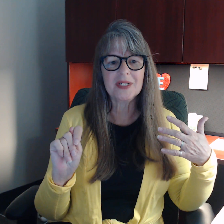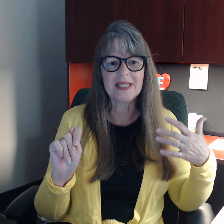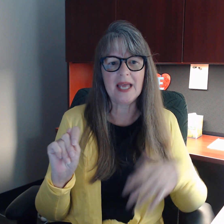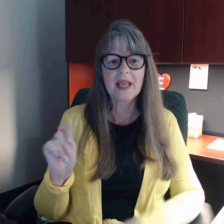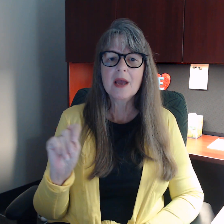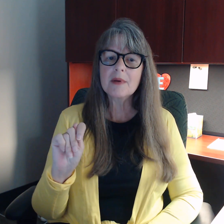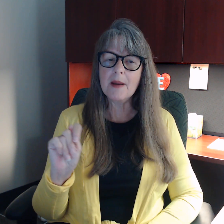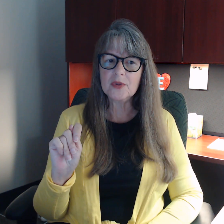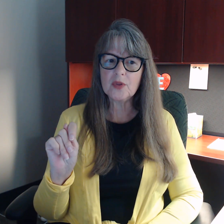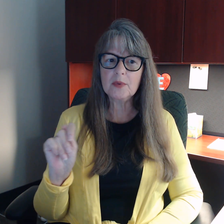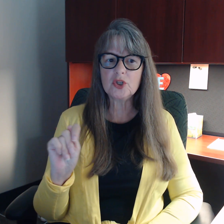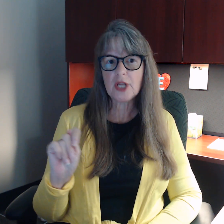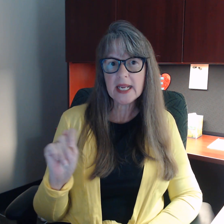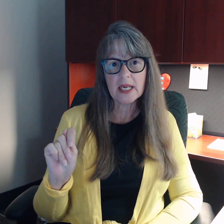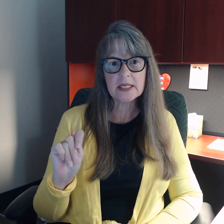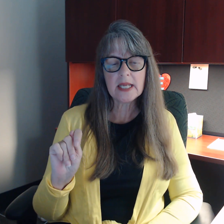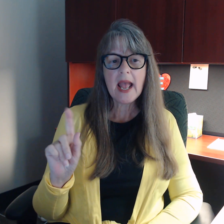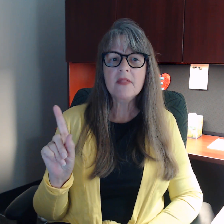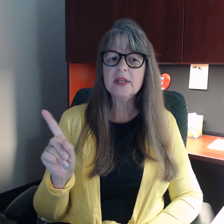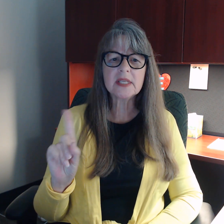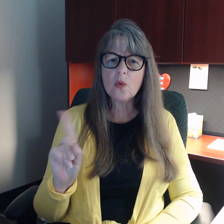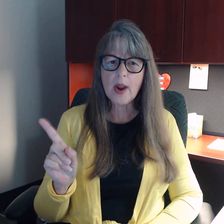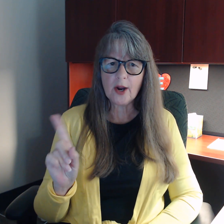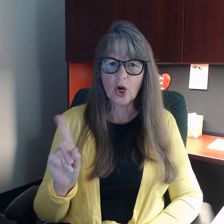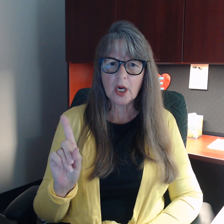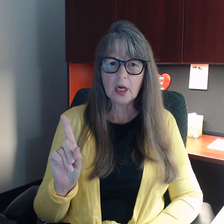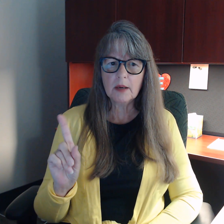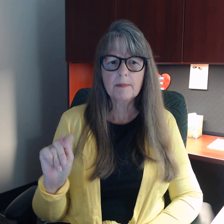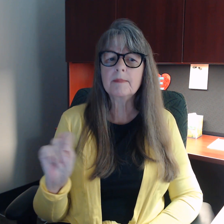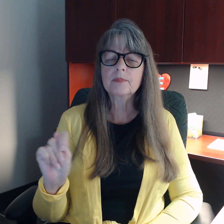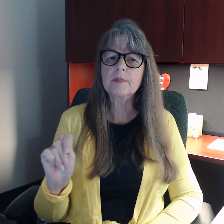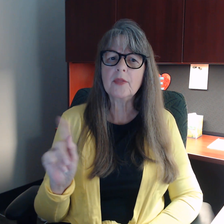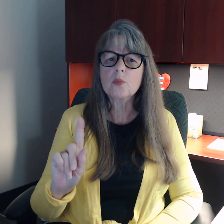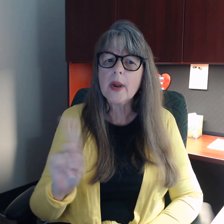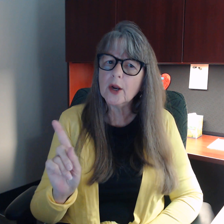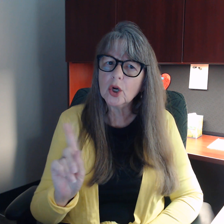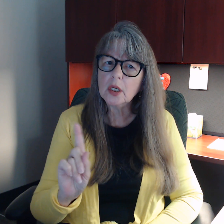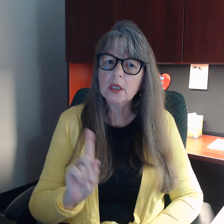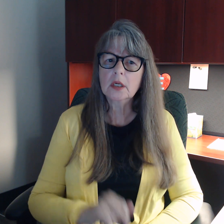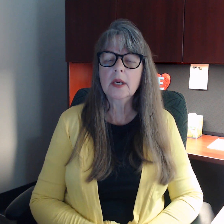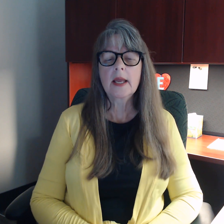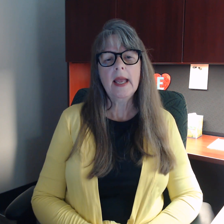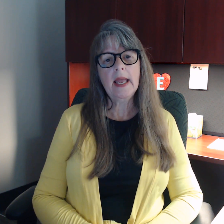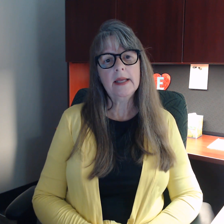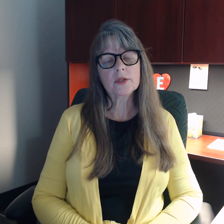that. So they would shake it and then say where. Bathroom where. And so then